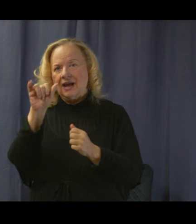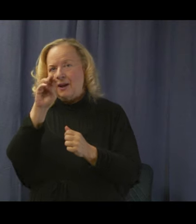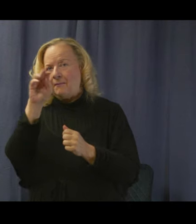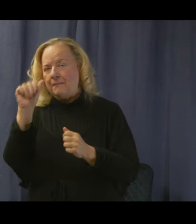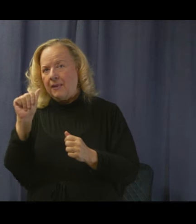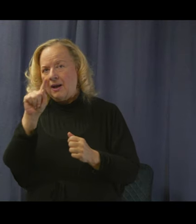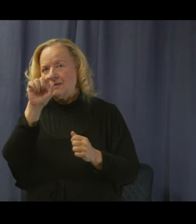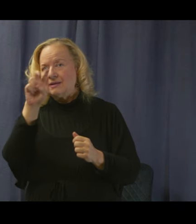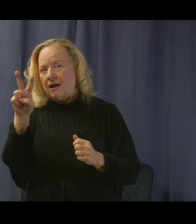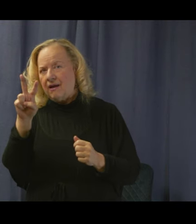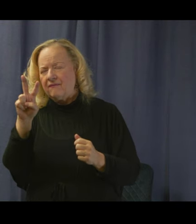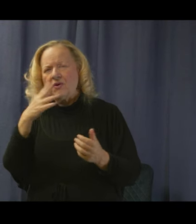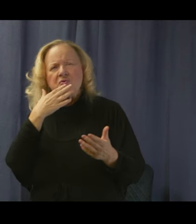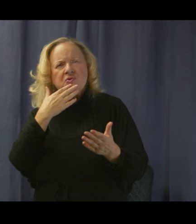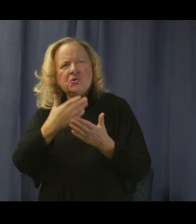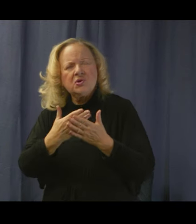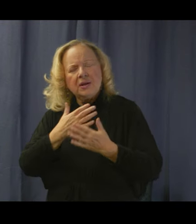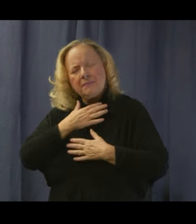Hine mato